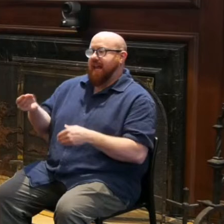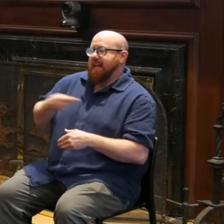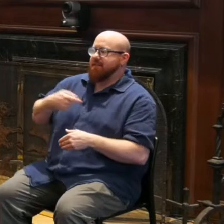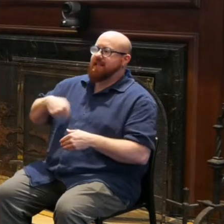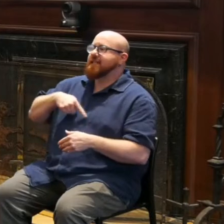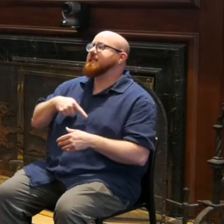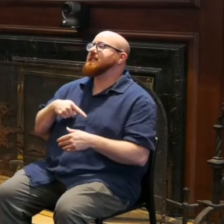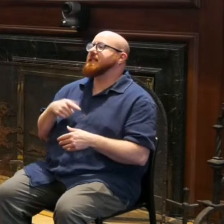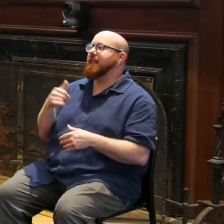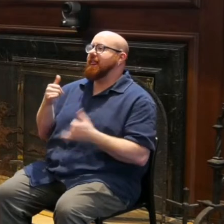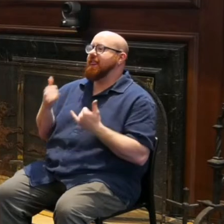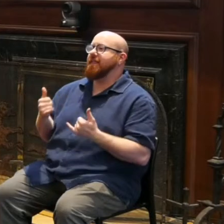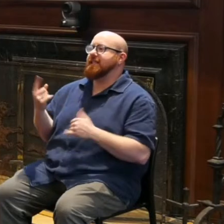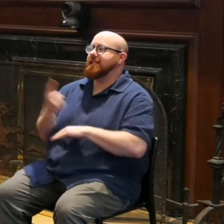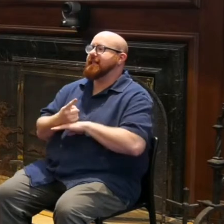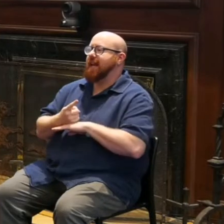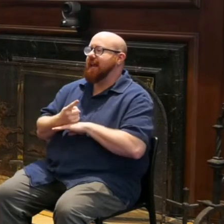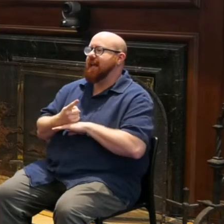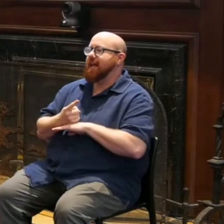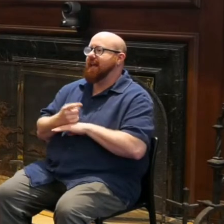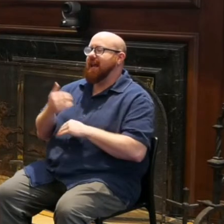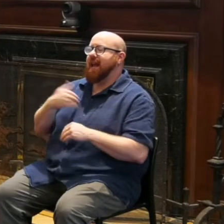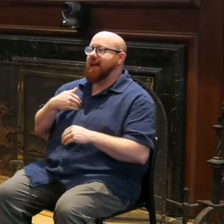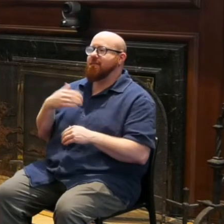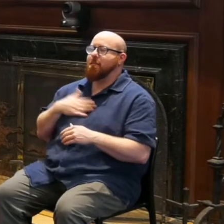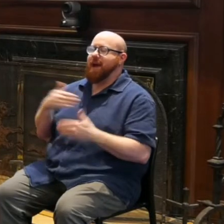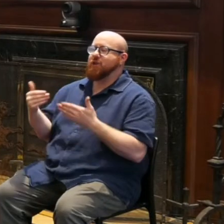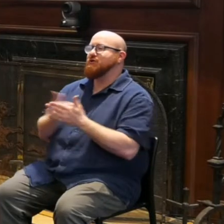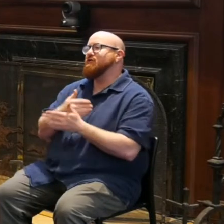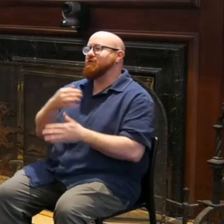It features my new favorite bird, the junco.